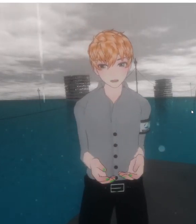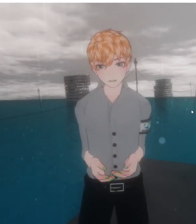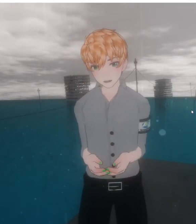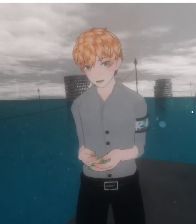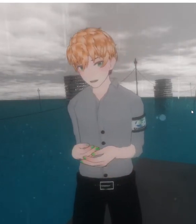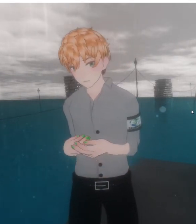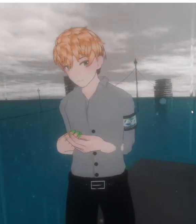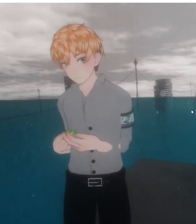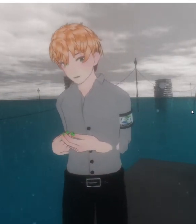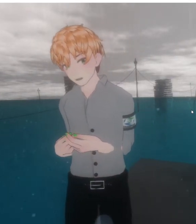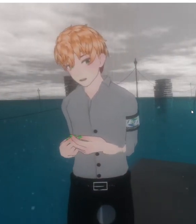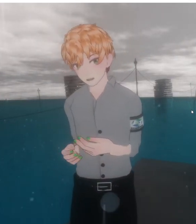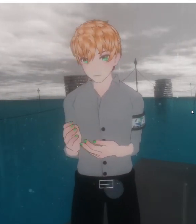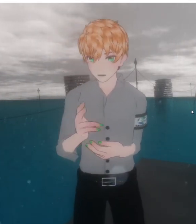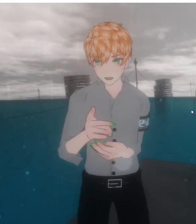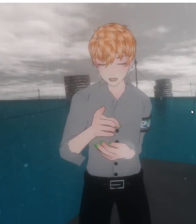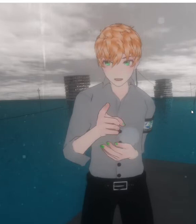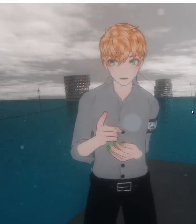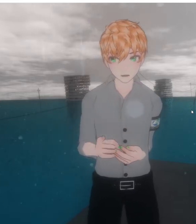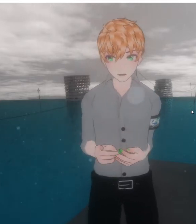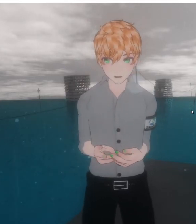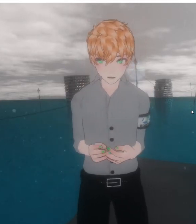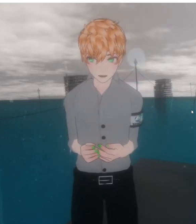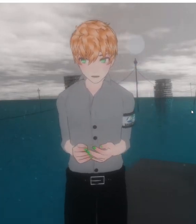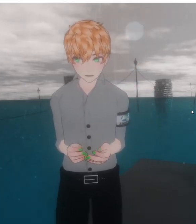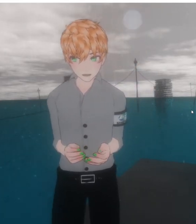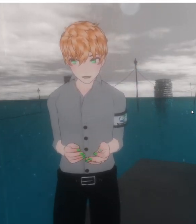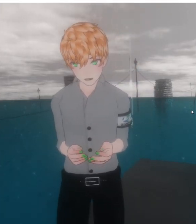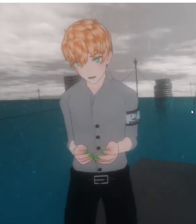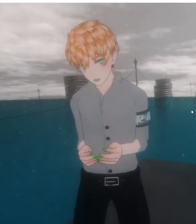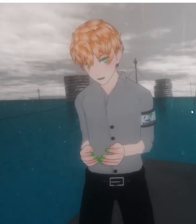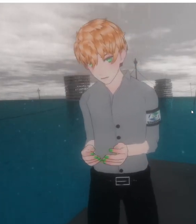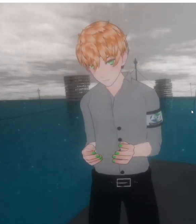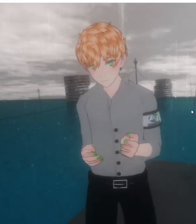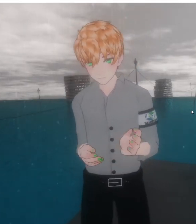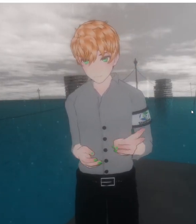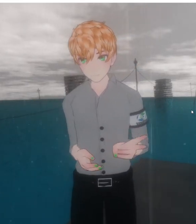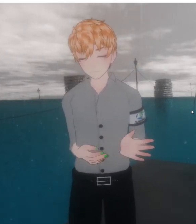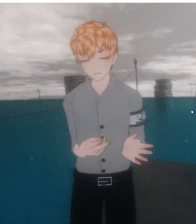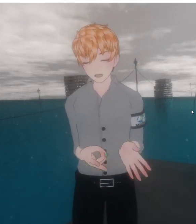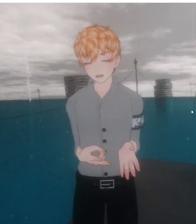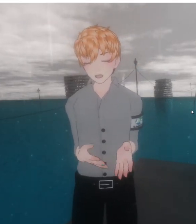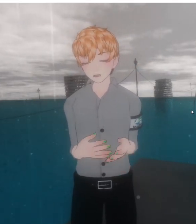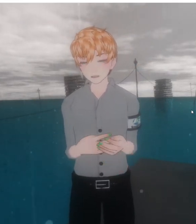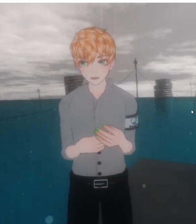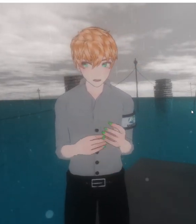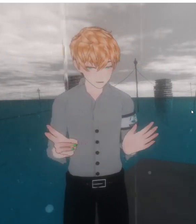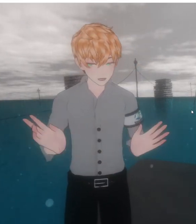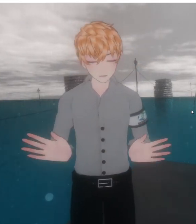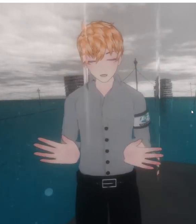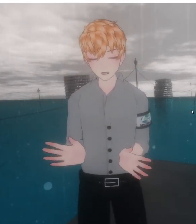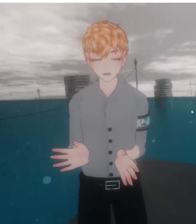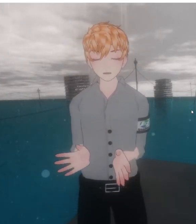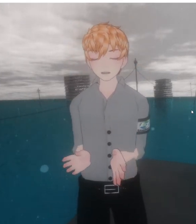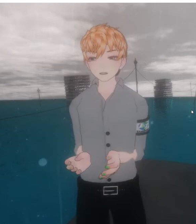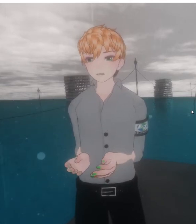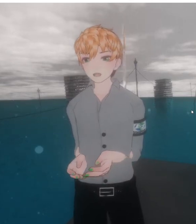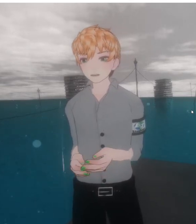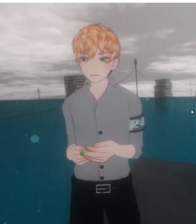conversation that, hey, I did remember I was getting to that point. In a conversation that was my completely inappropriate response to